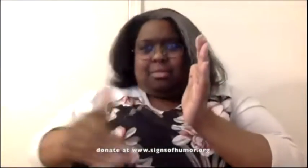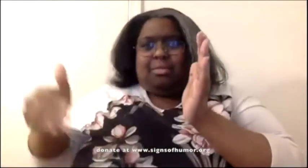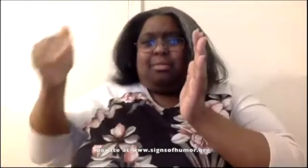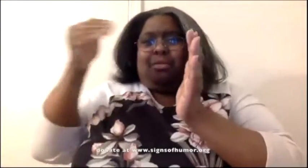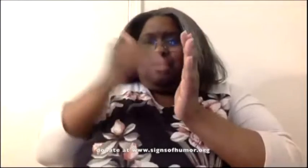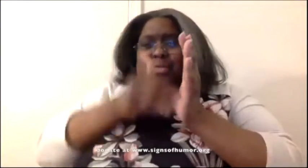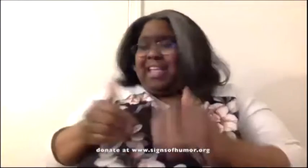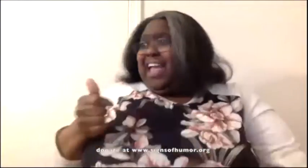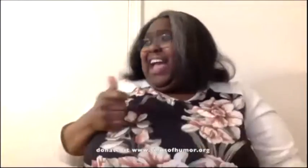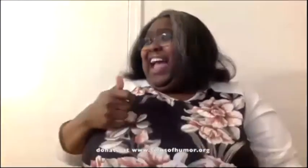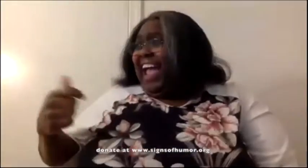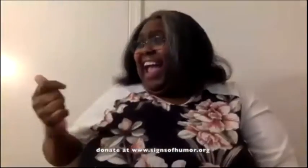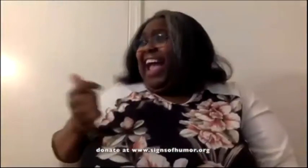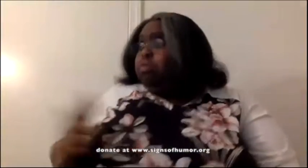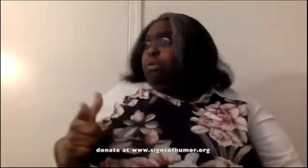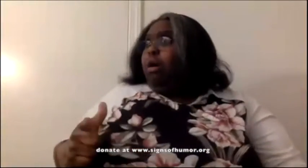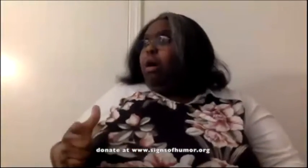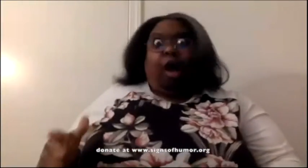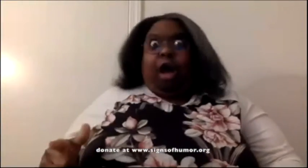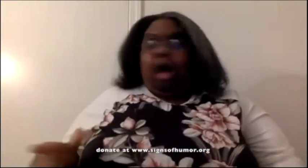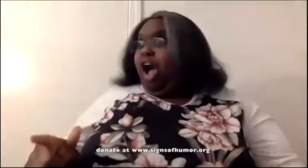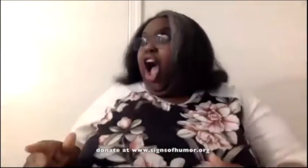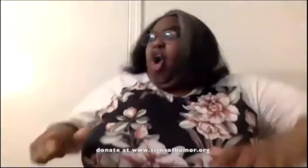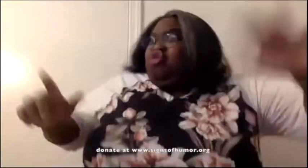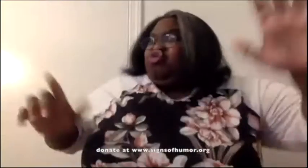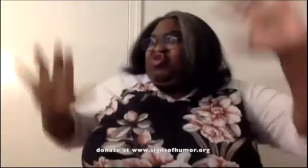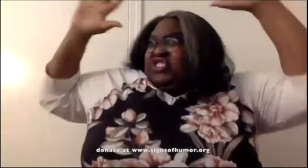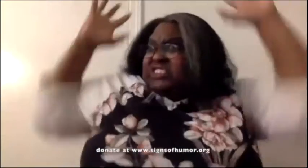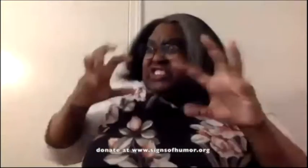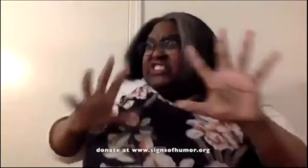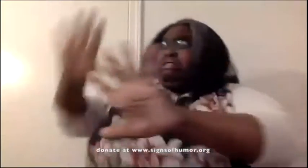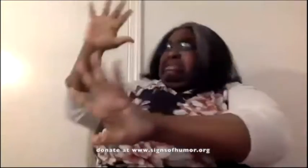don't laugh. He kept doing it again and again until